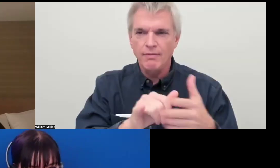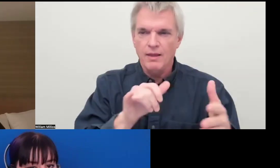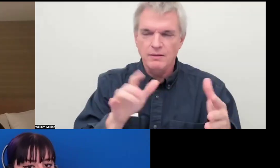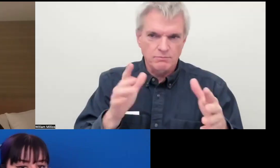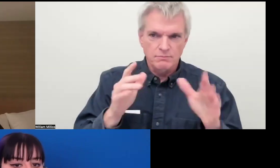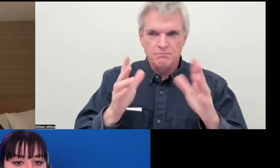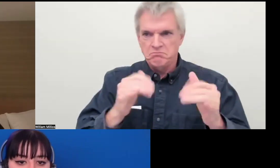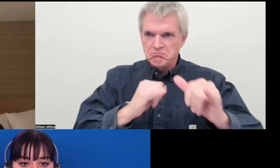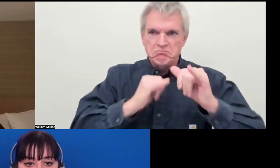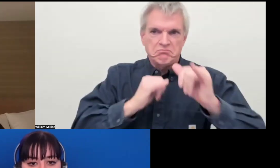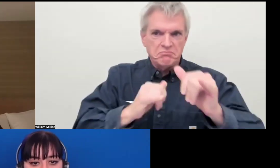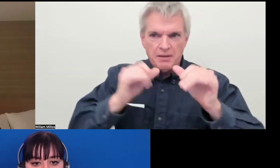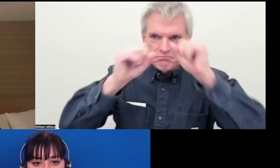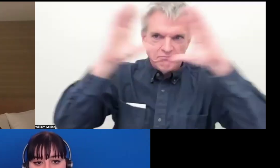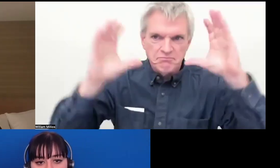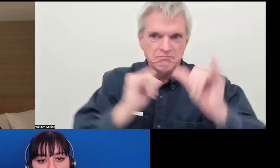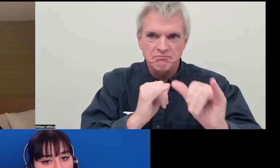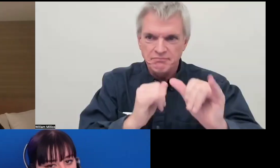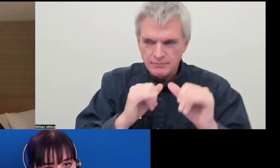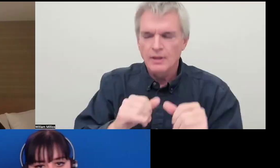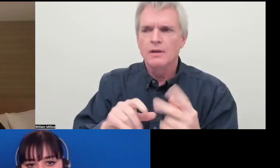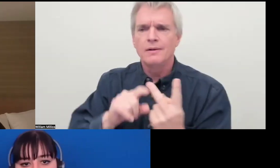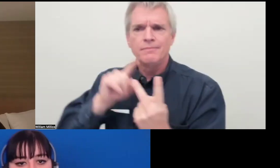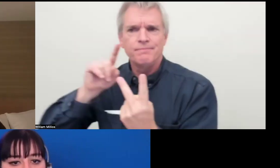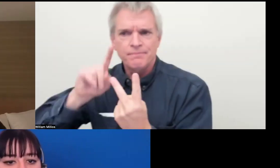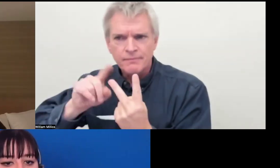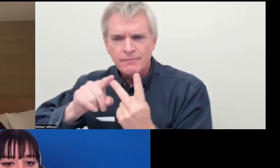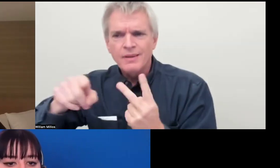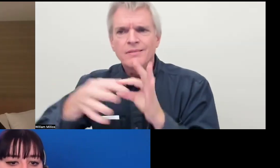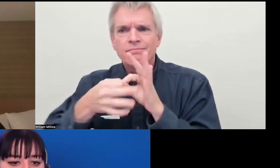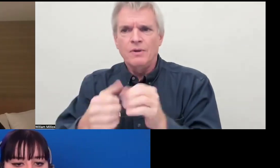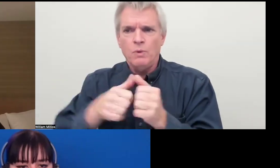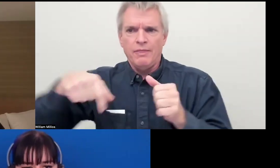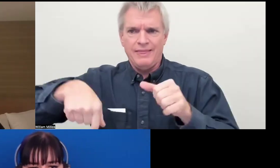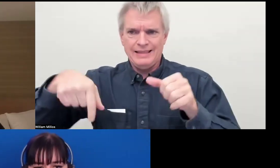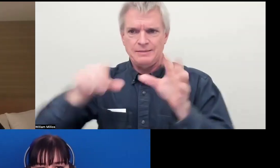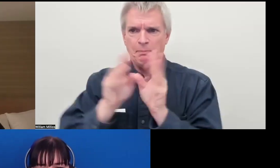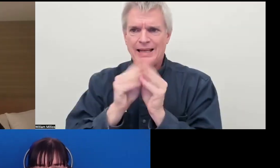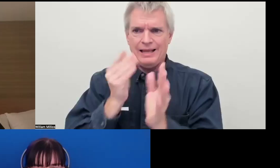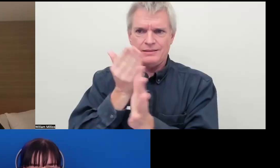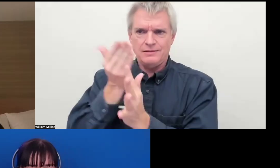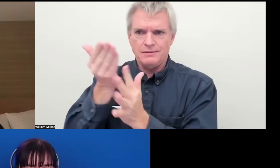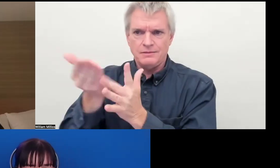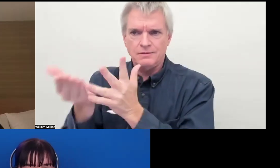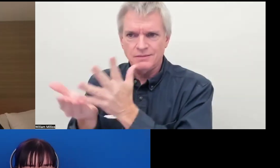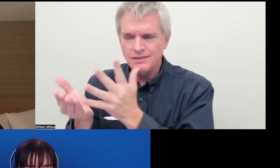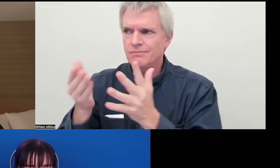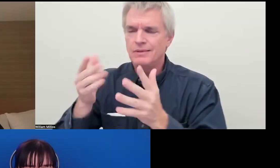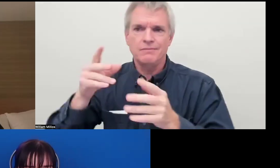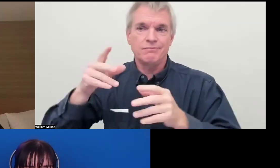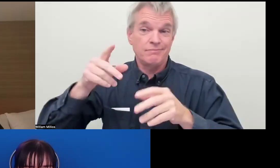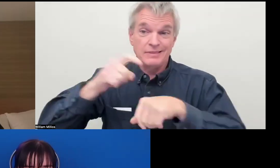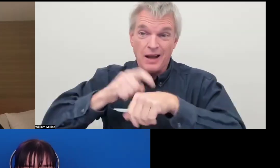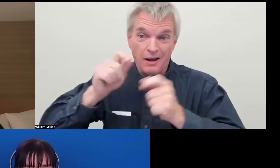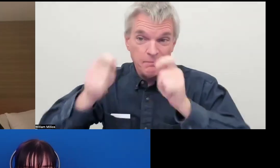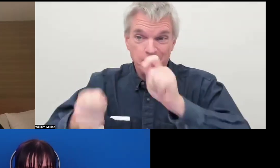Great, wonderful. Thank you for clarifying that. I agree with that. I think we are on the same page there. As well, I wanted to make a comment